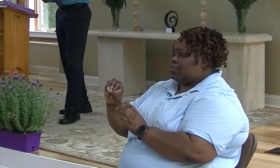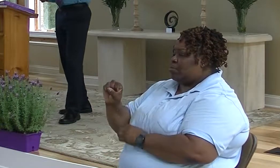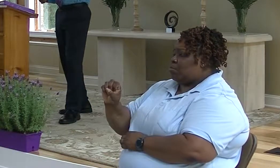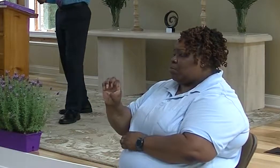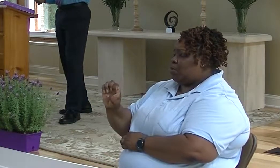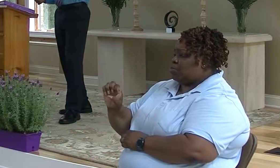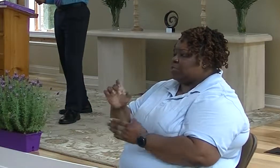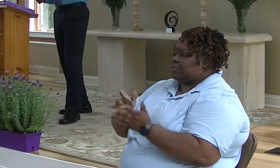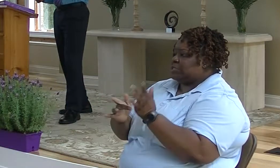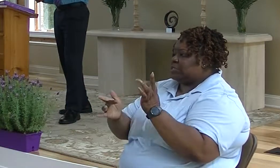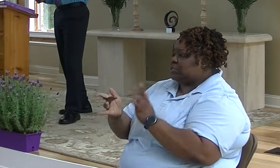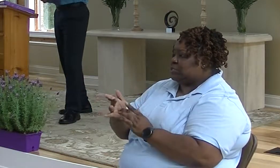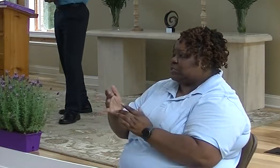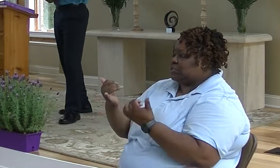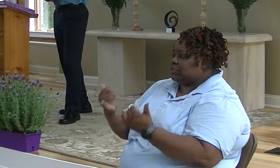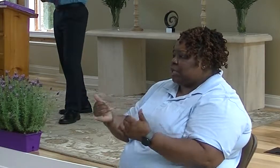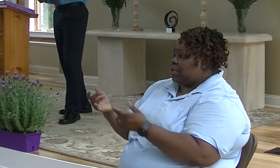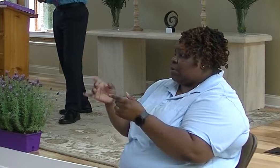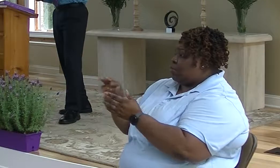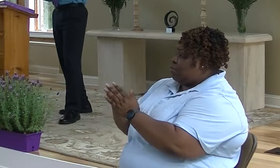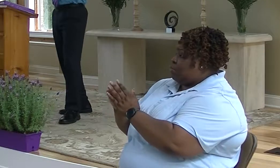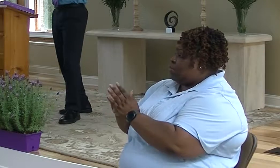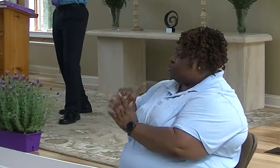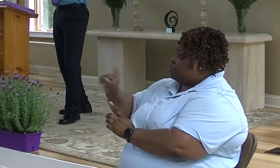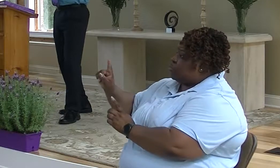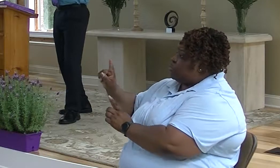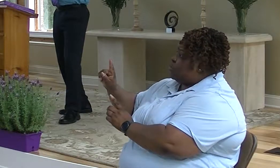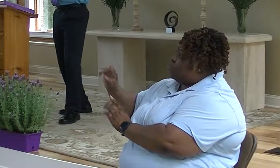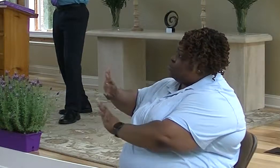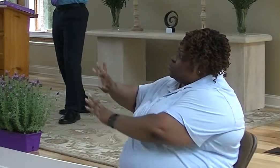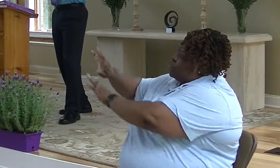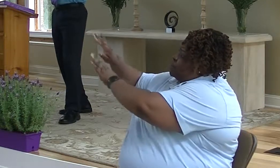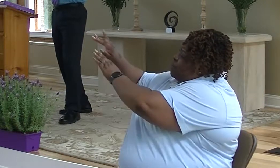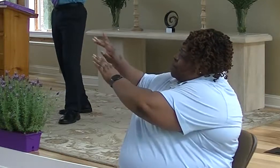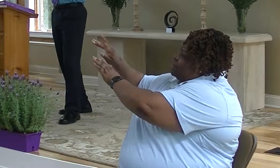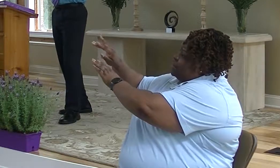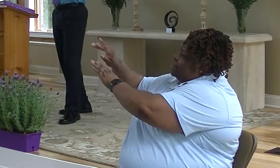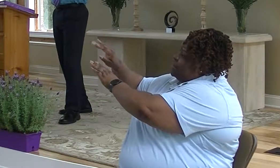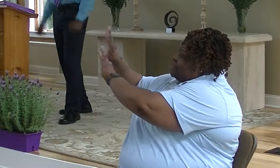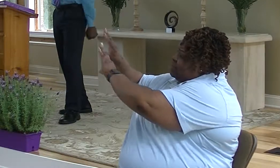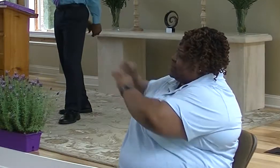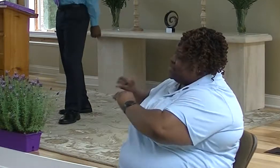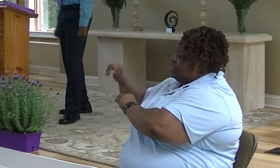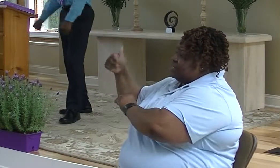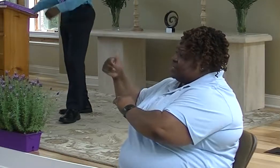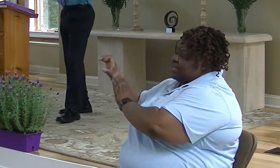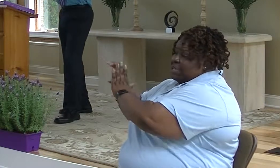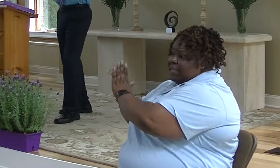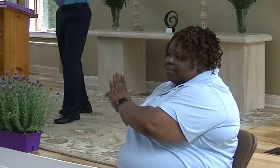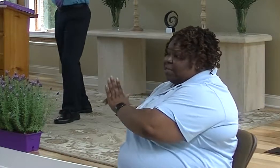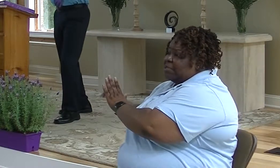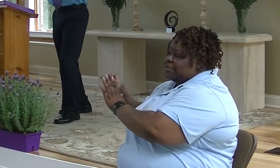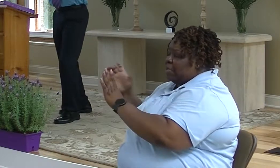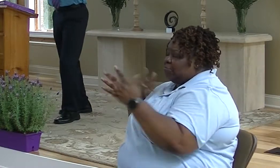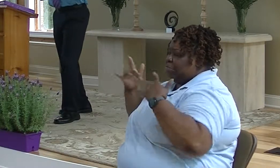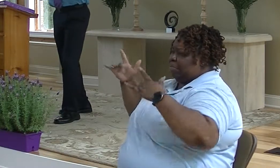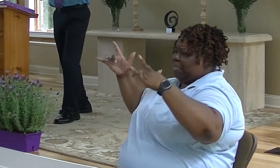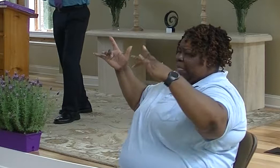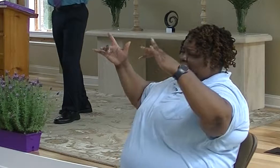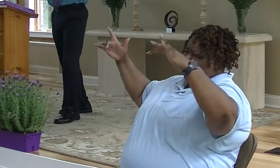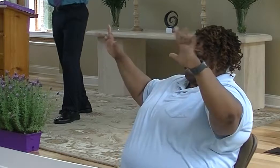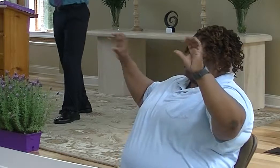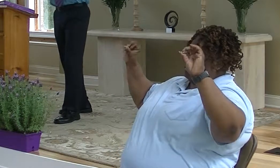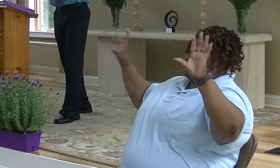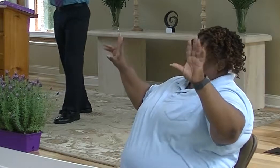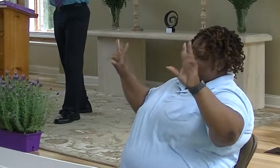mountain. Moses goes up and receives the Ten Commandments, and he comes down and he radiated with this light so brightly that the people could